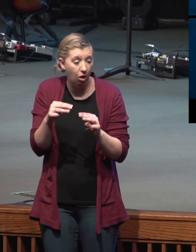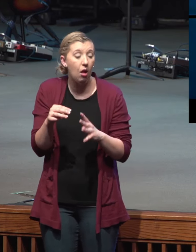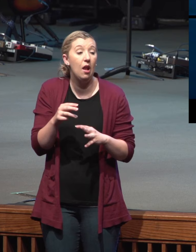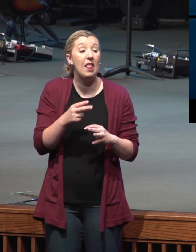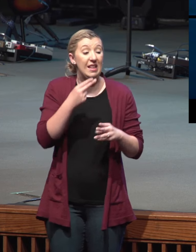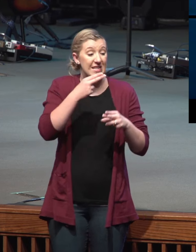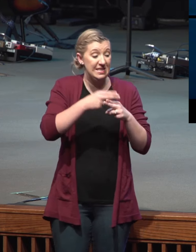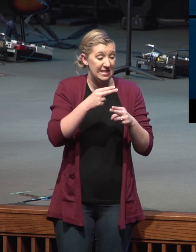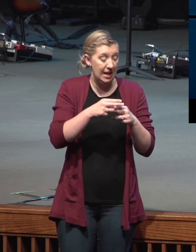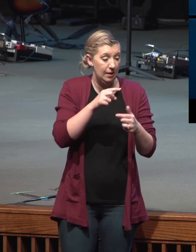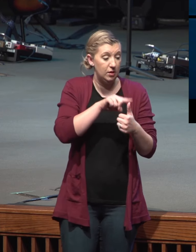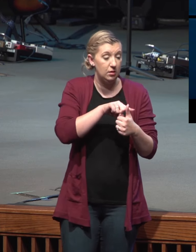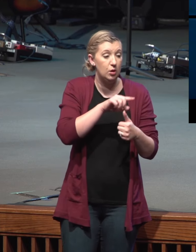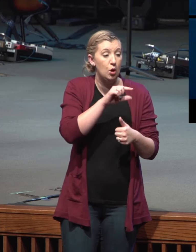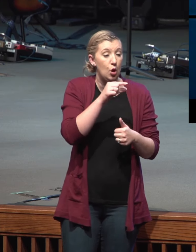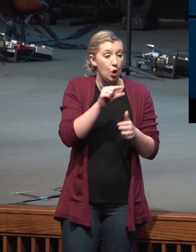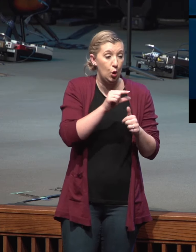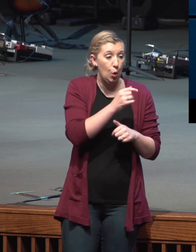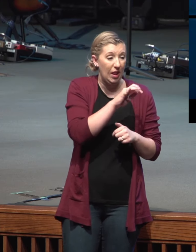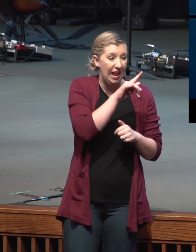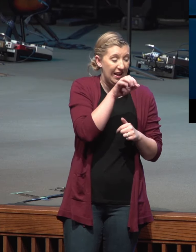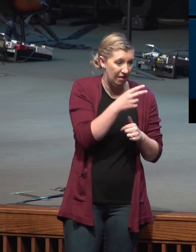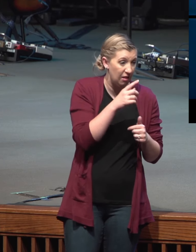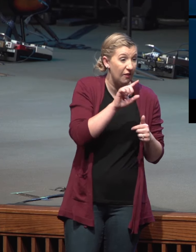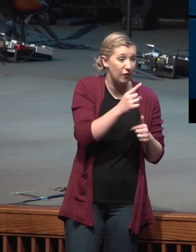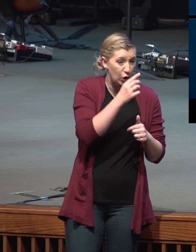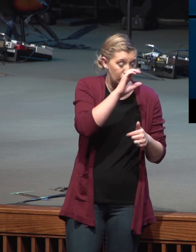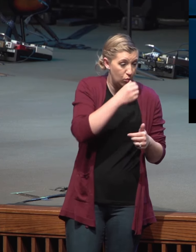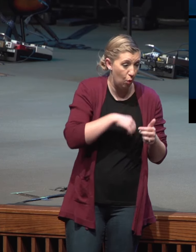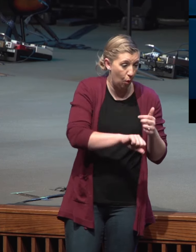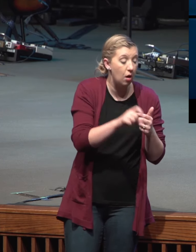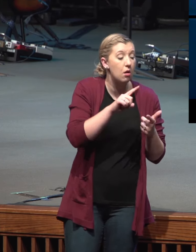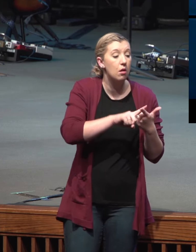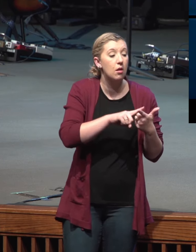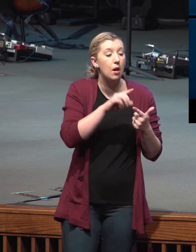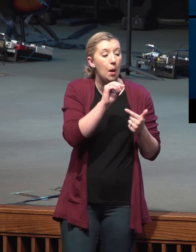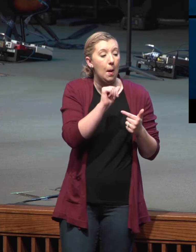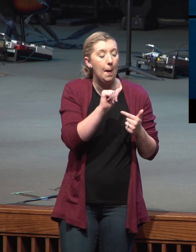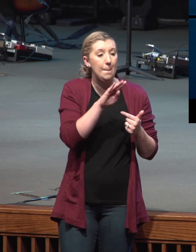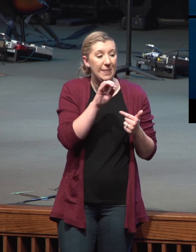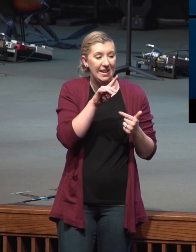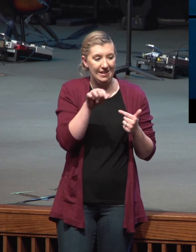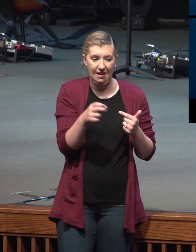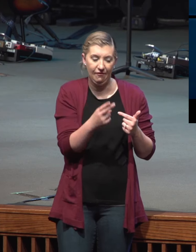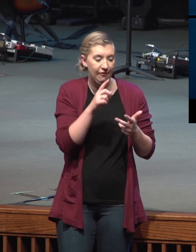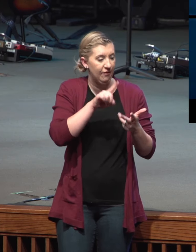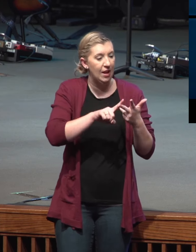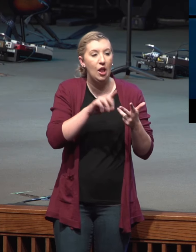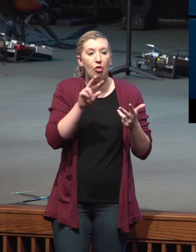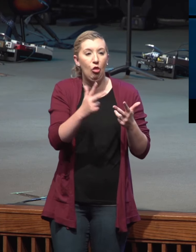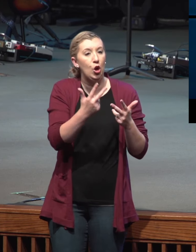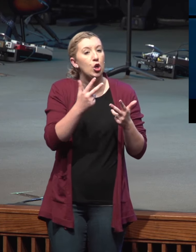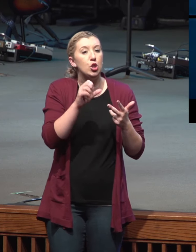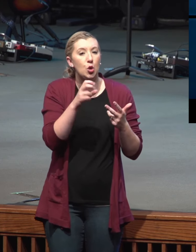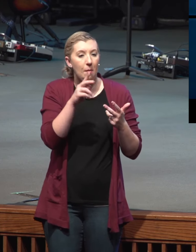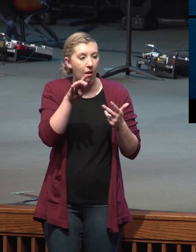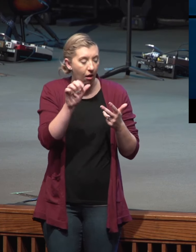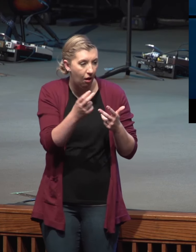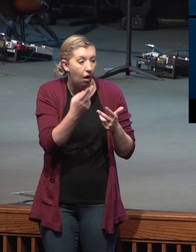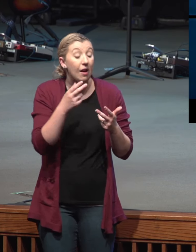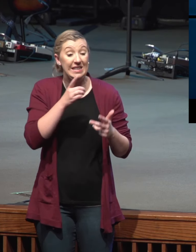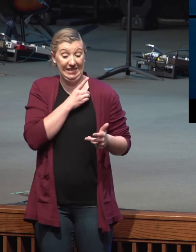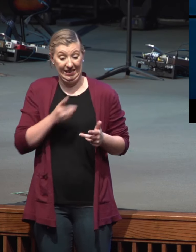3 sons who went to the battle were Eliab, the firstborn, next to him, Abinadab, and the 3rd, Shammah. David was